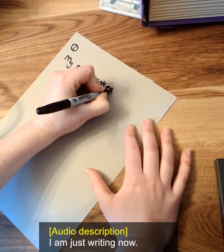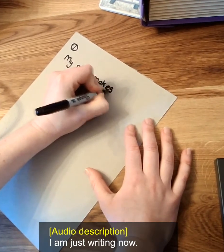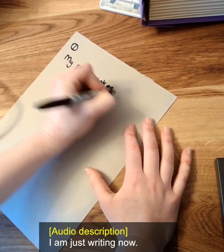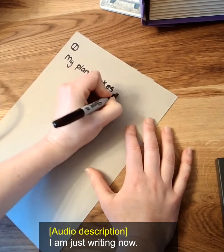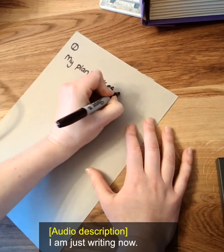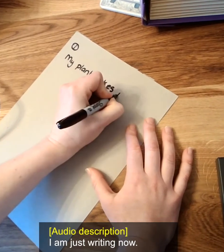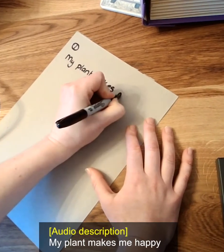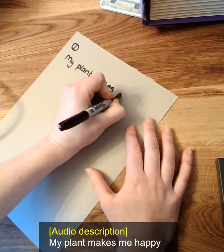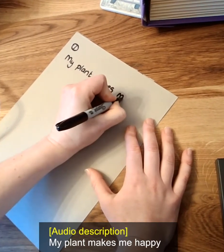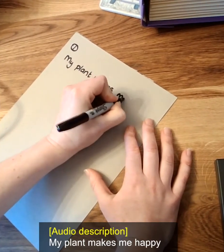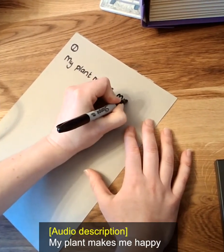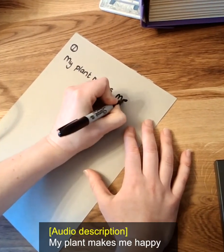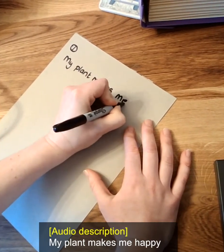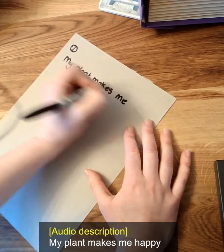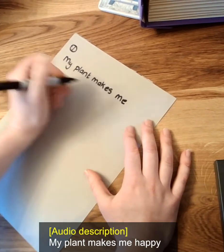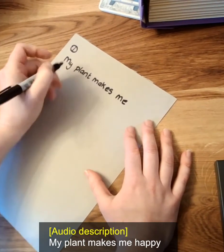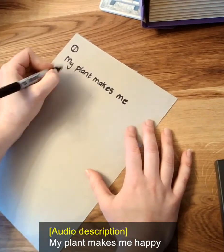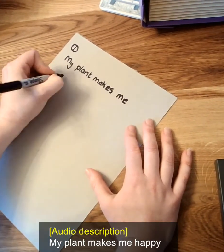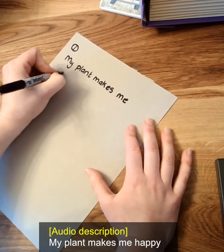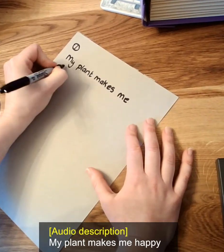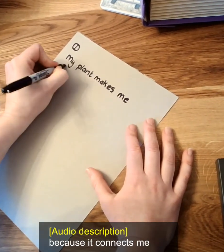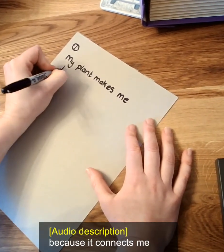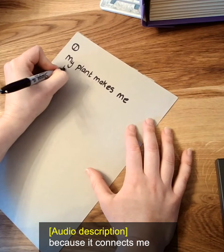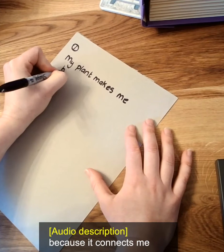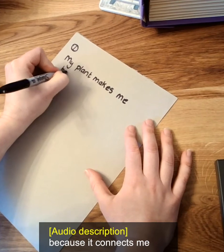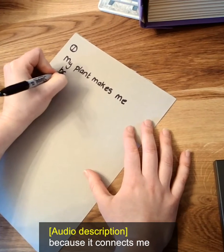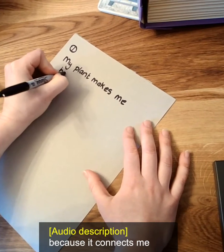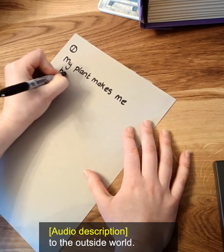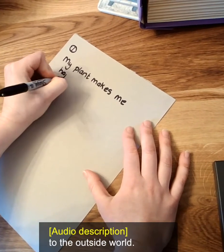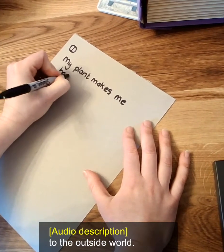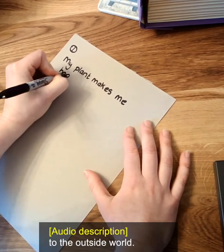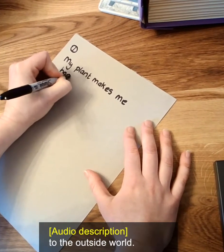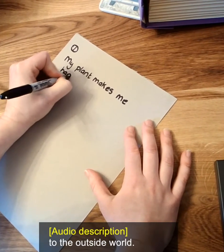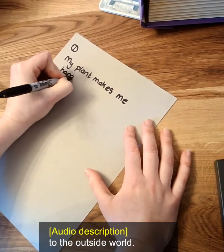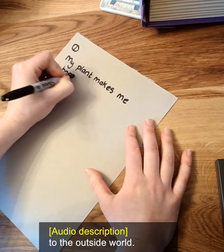now. My plant makes me happy because it connects me to the outside world.